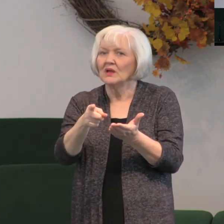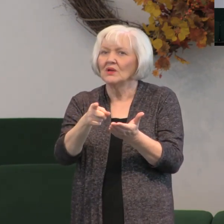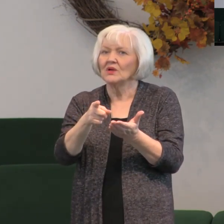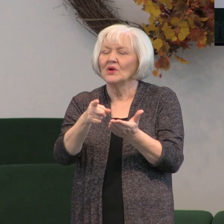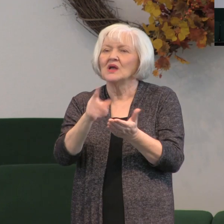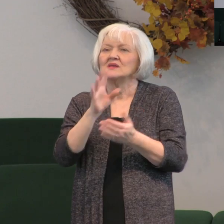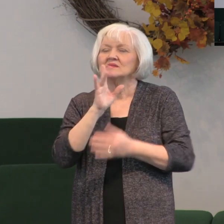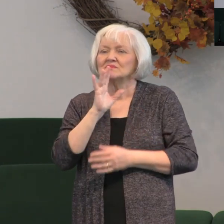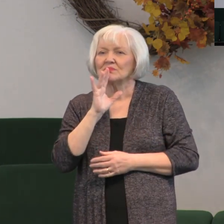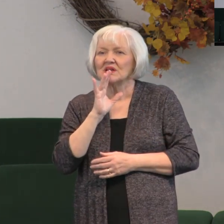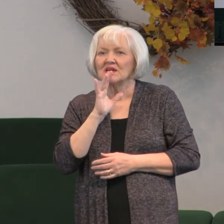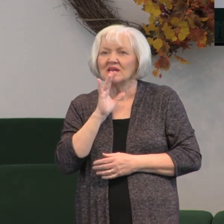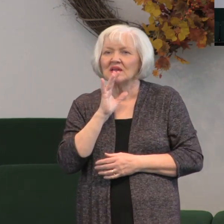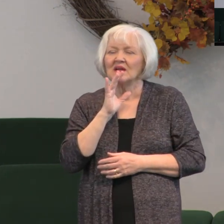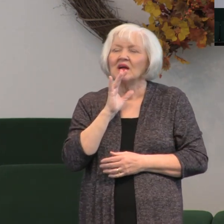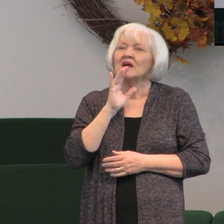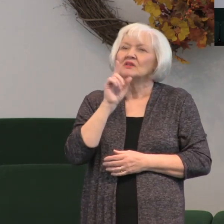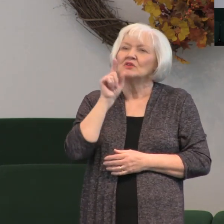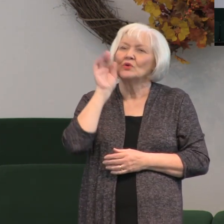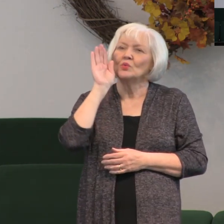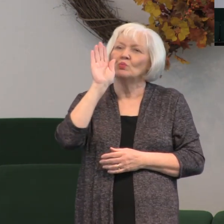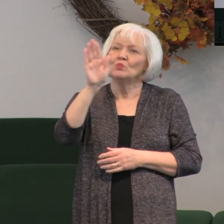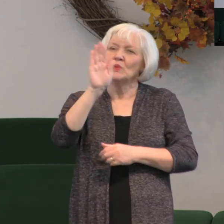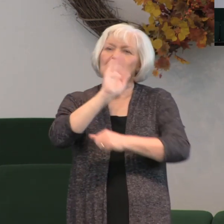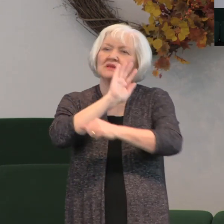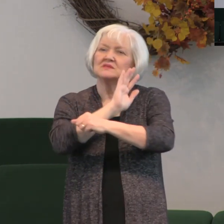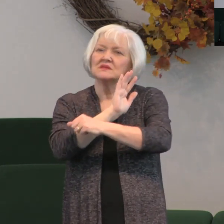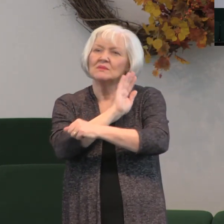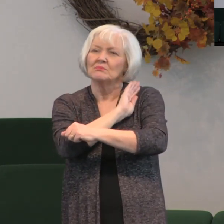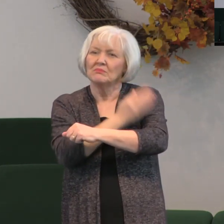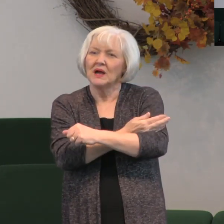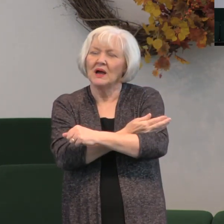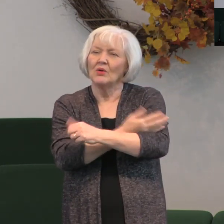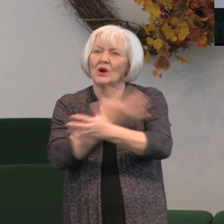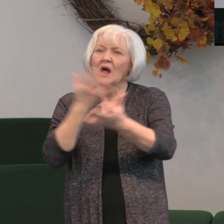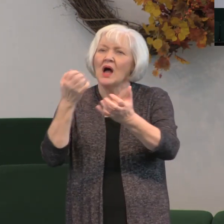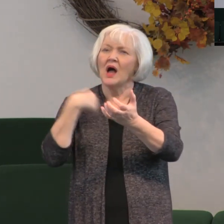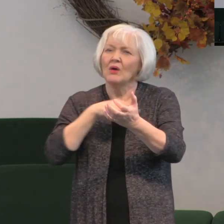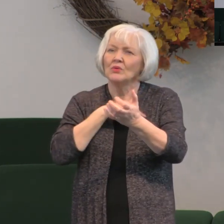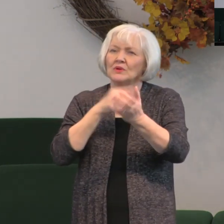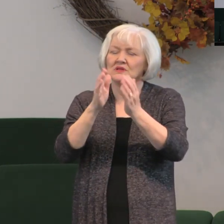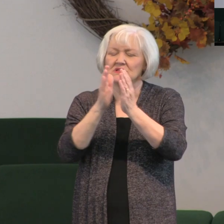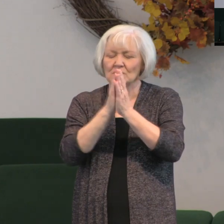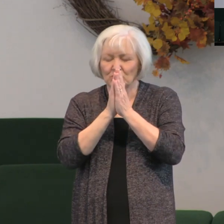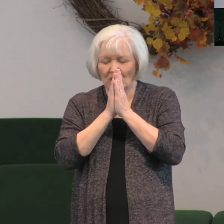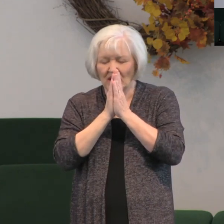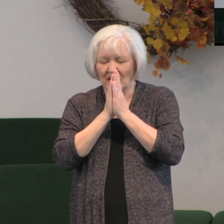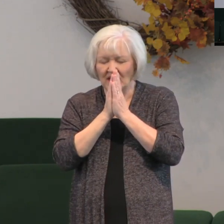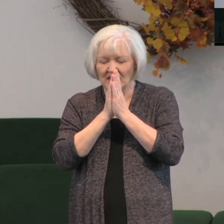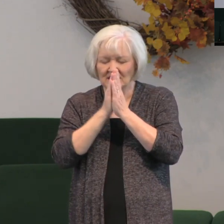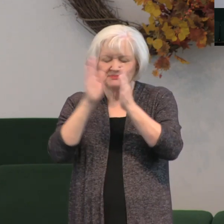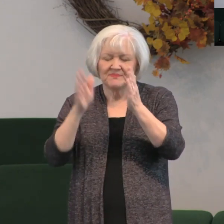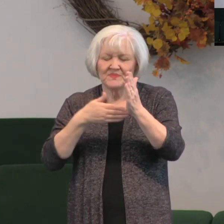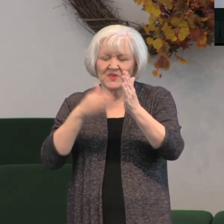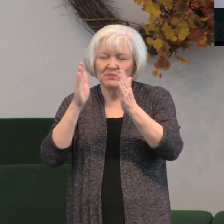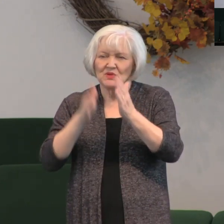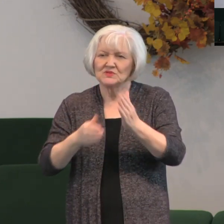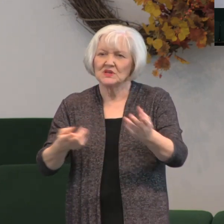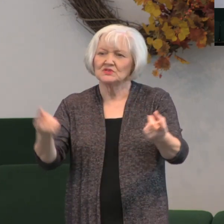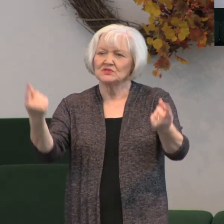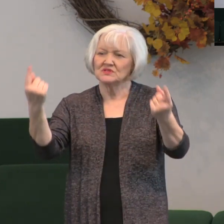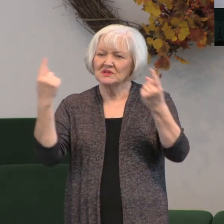to the hardest situations of life let's bow our heads and have a word of prayer I'm going to ask our musicians to go ahead and be making